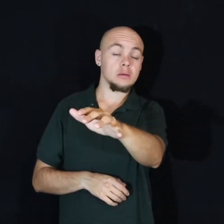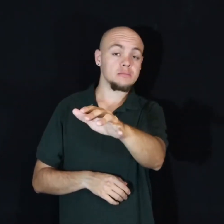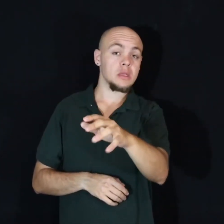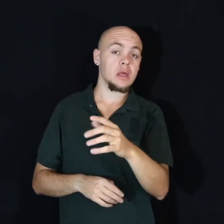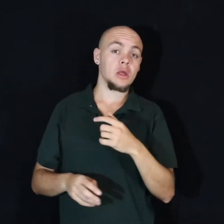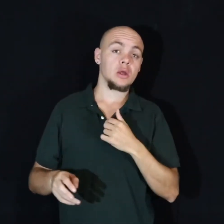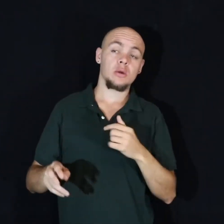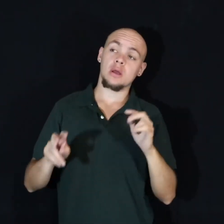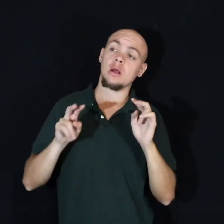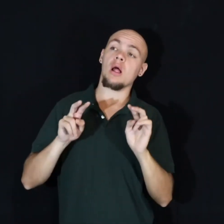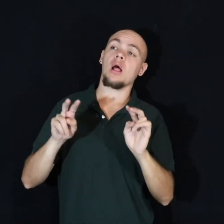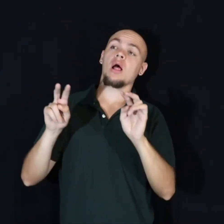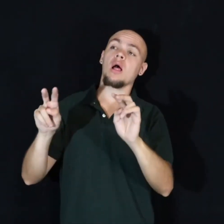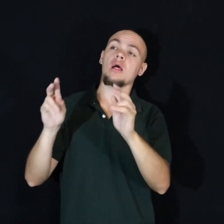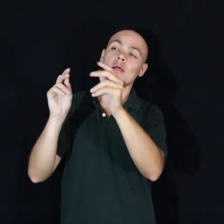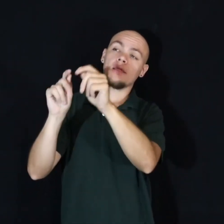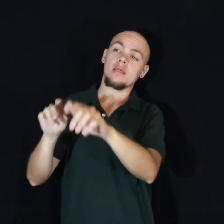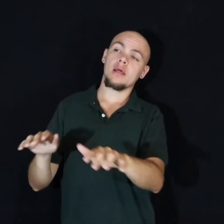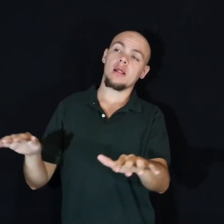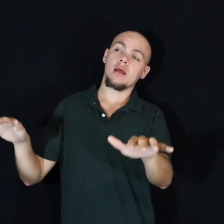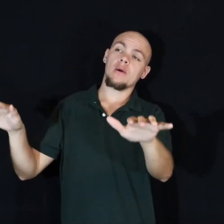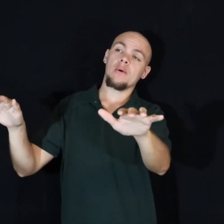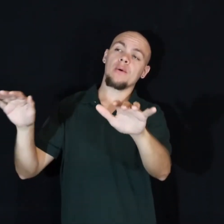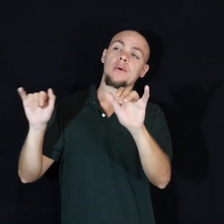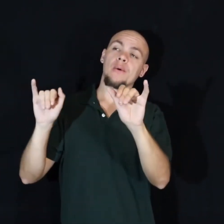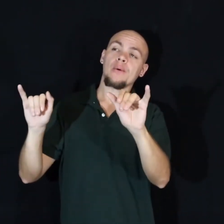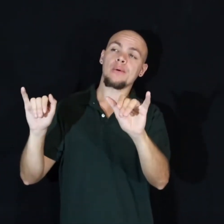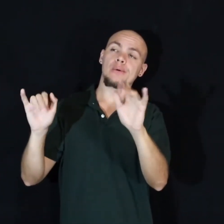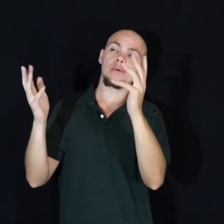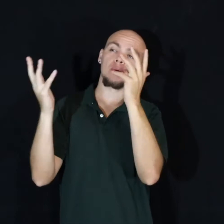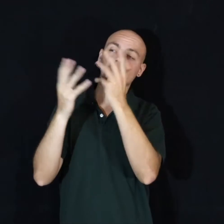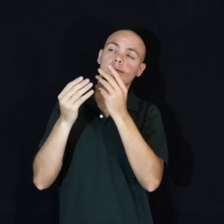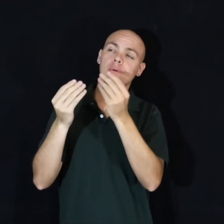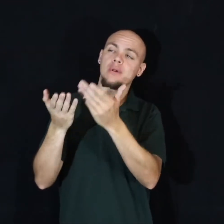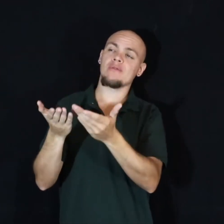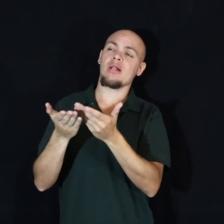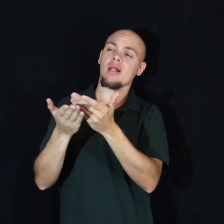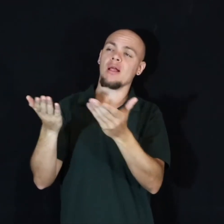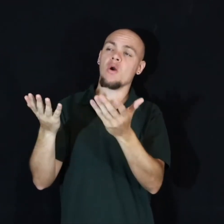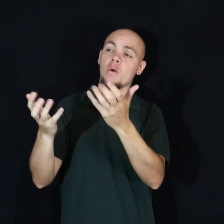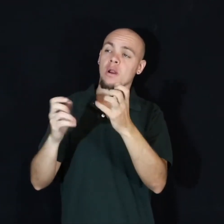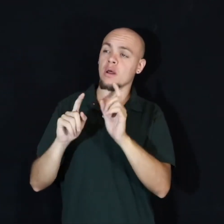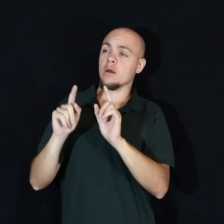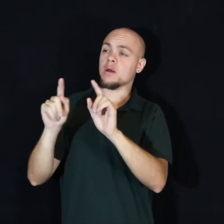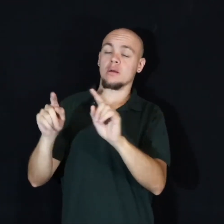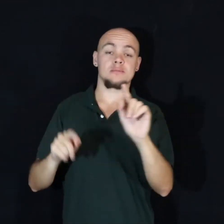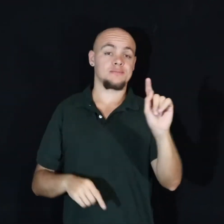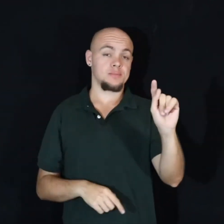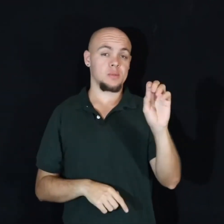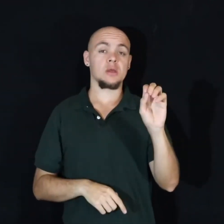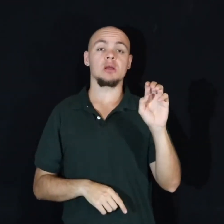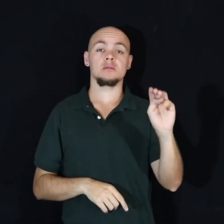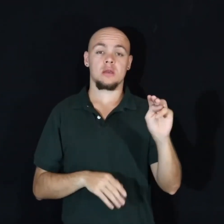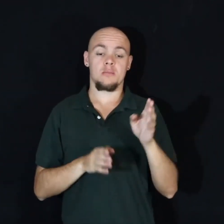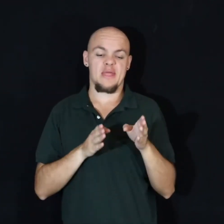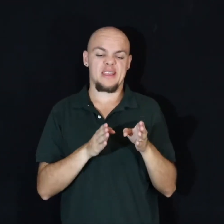delectable land, dreamy, reposeful, and inviting. Tom appeared on the sidewalk with a bucket of whitewash